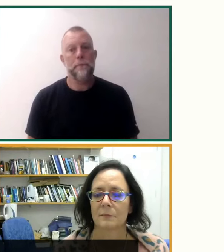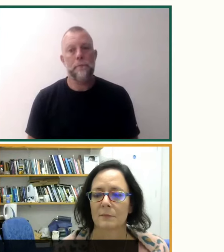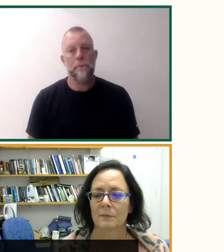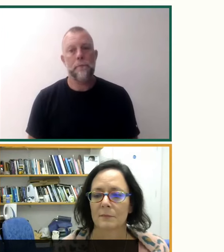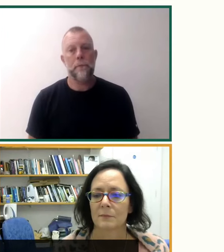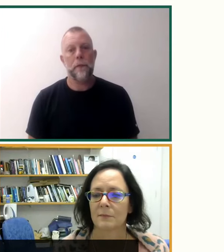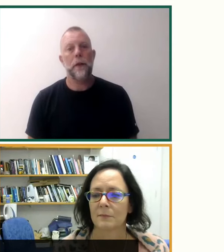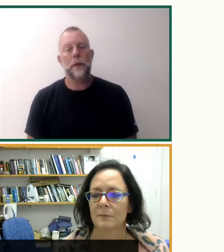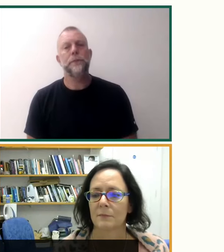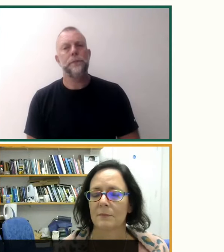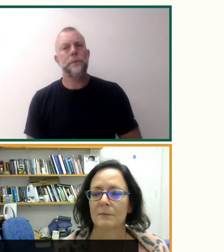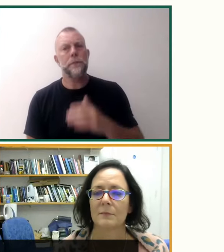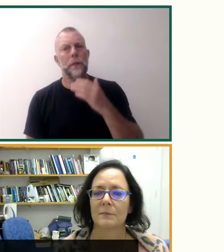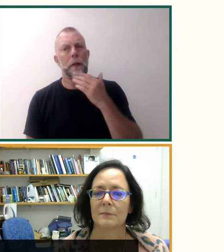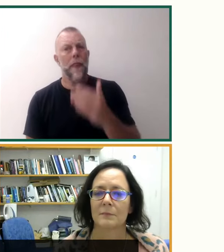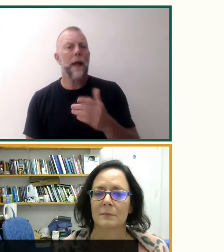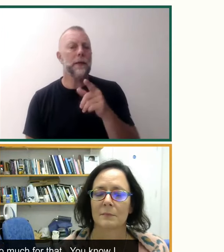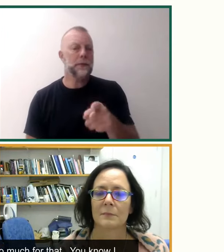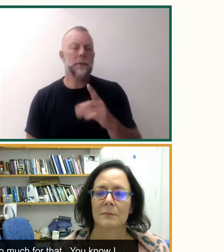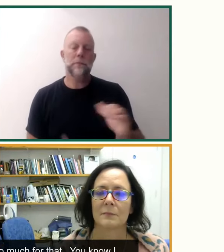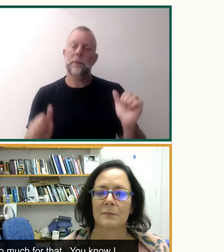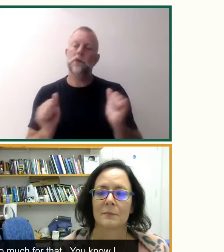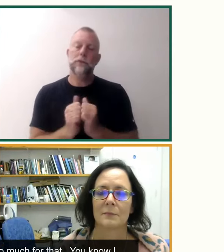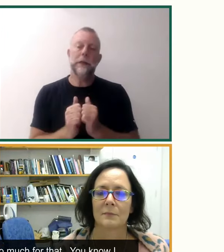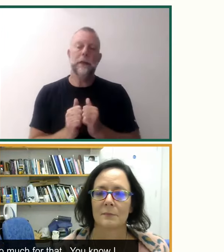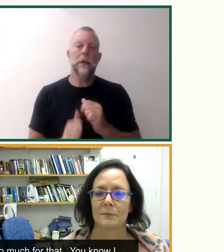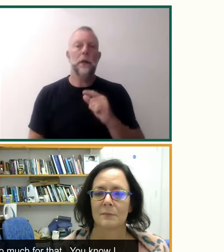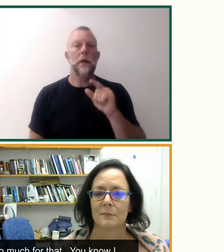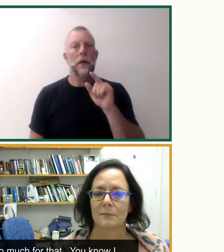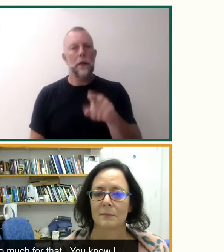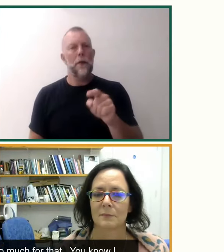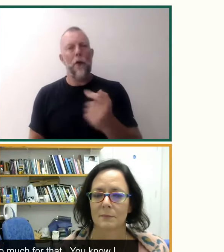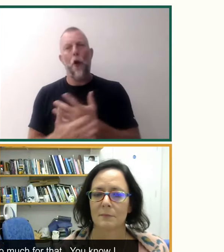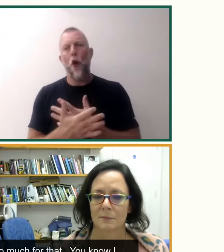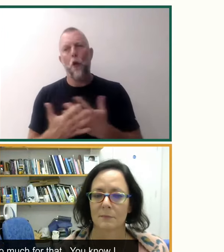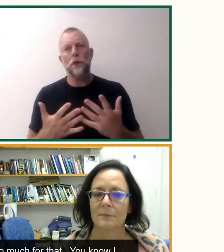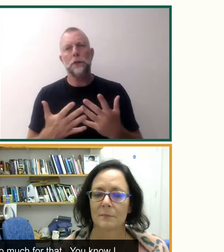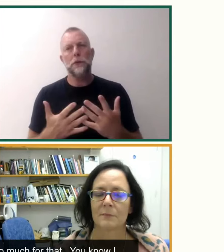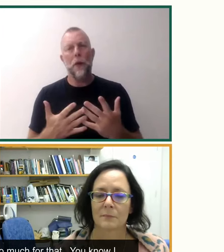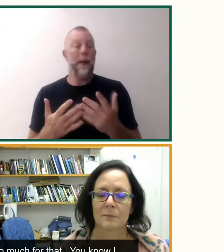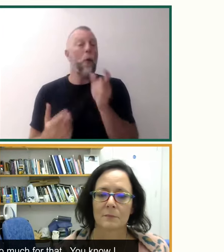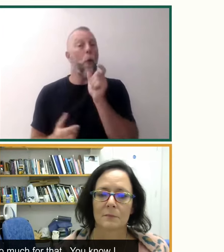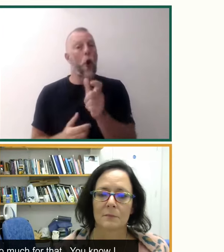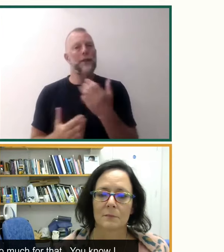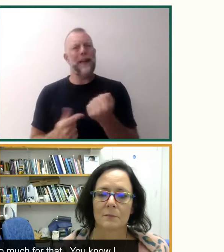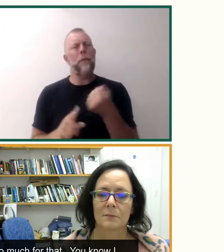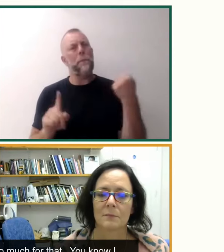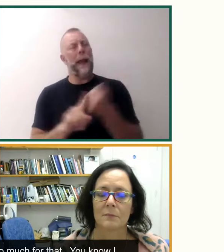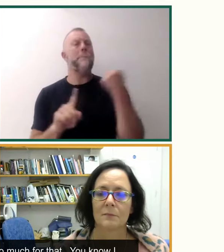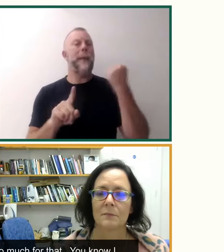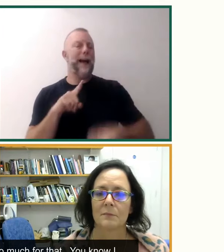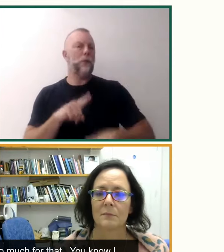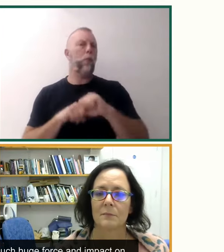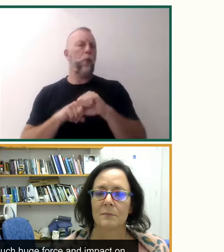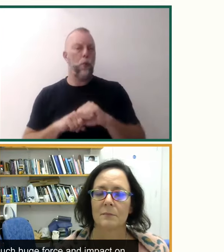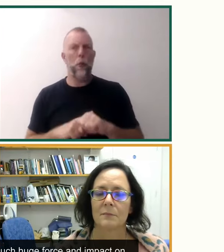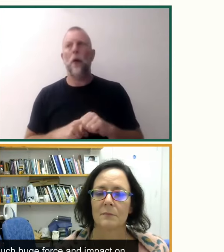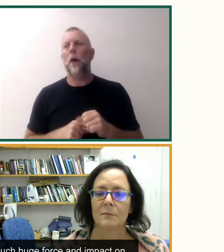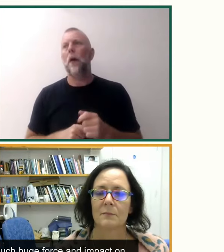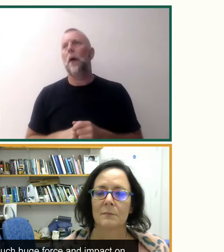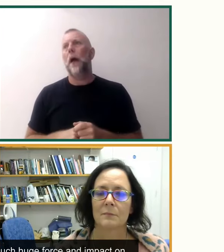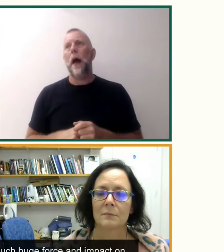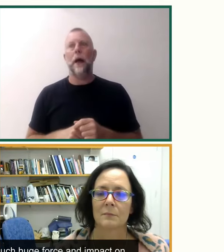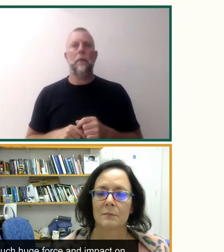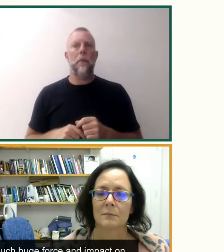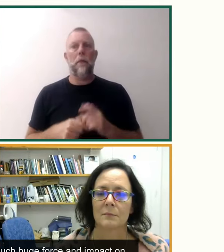that. I couldn't agree more. They have such huge force, don't they, and impact on the experience of illness and indeed therefore recovery,